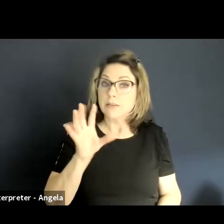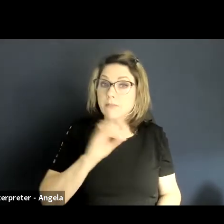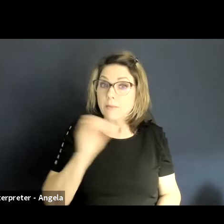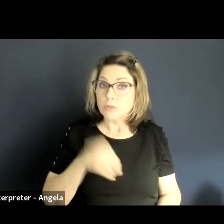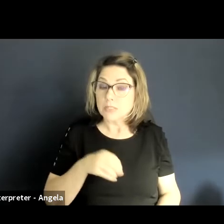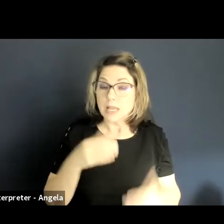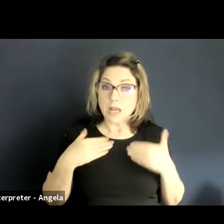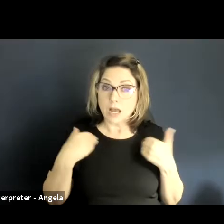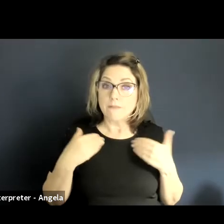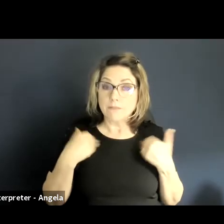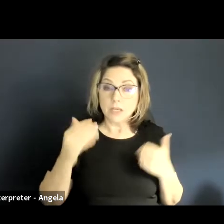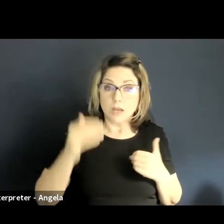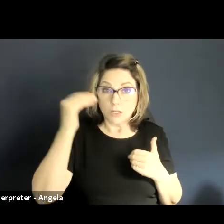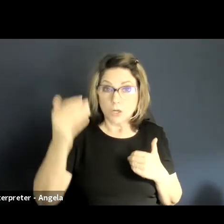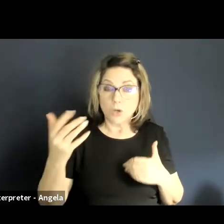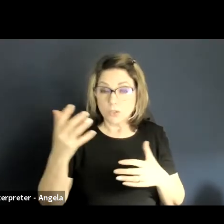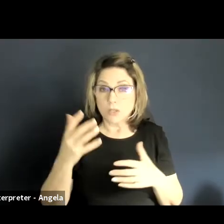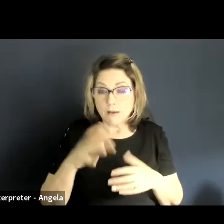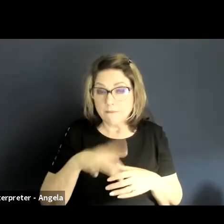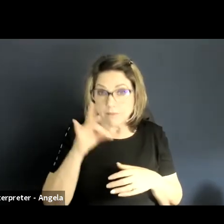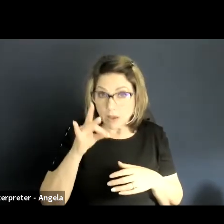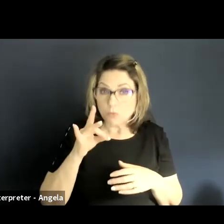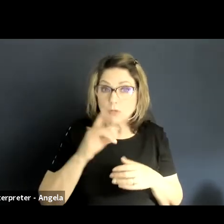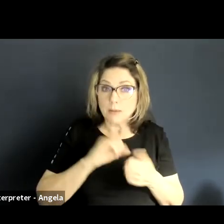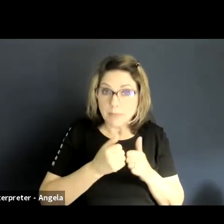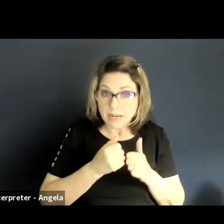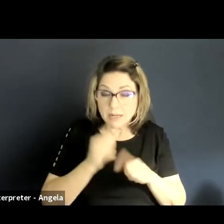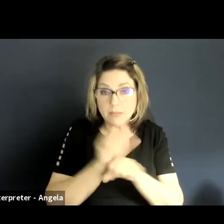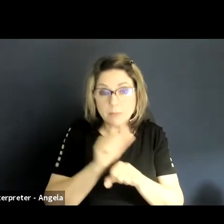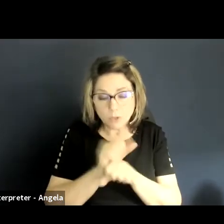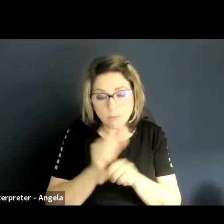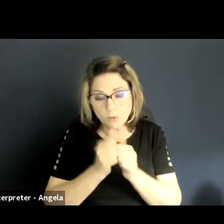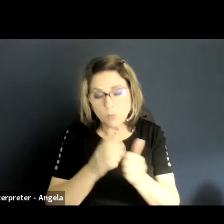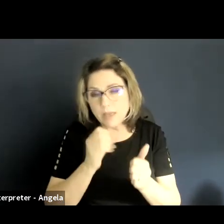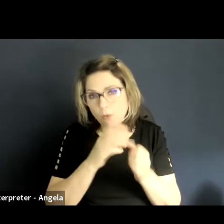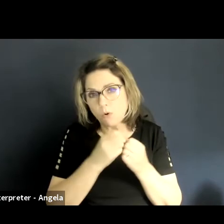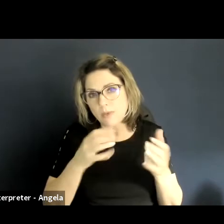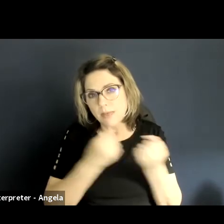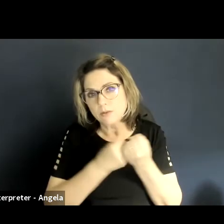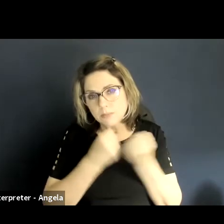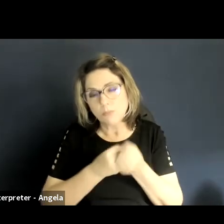adults have attained competitive employment with or without support within 6 months of graduation.